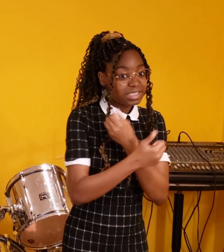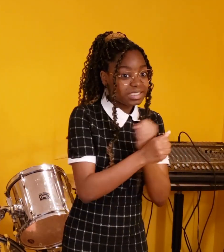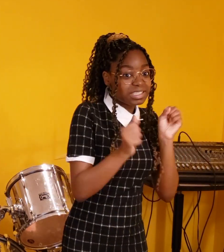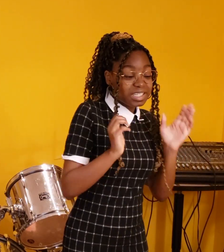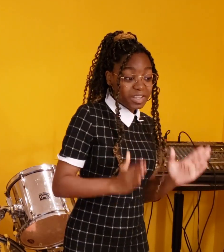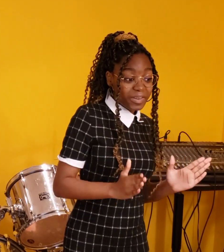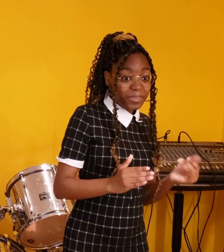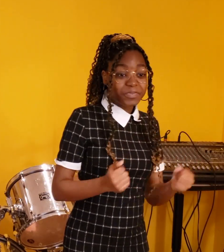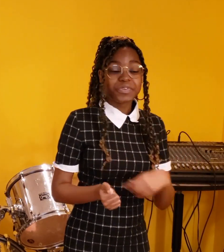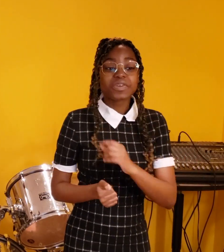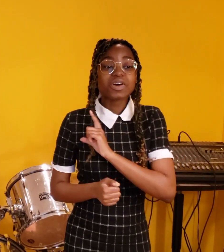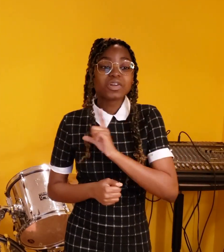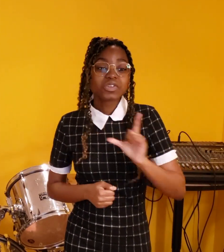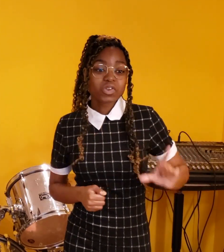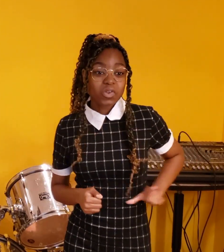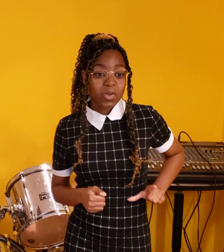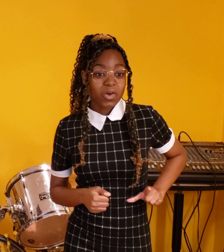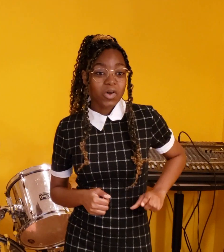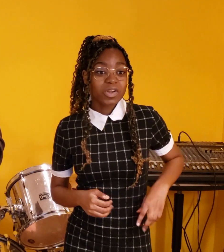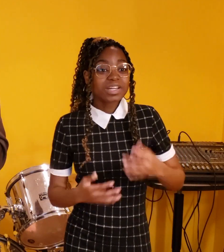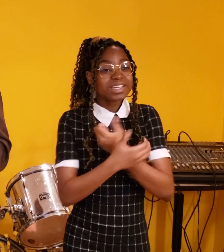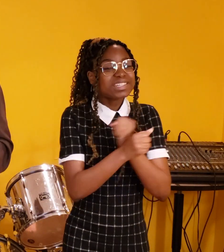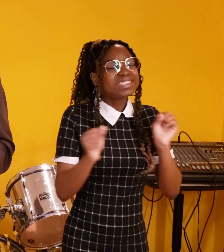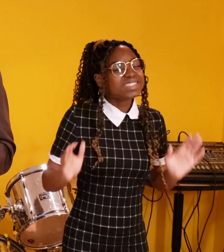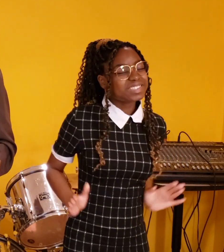and Savior of the world.